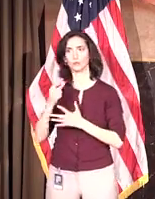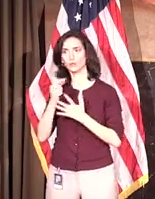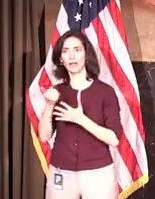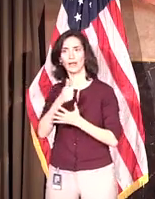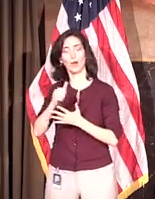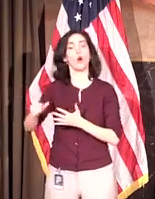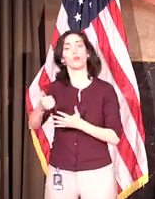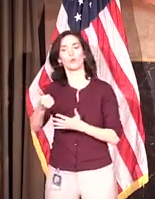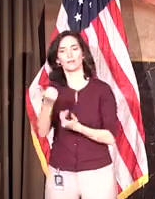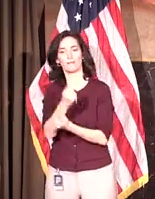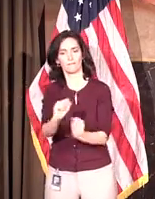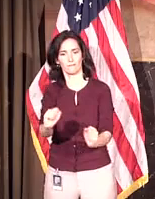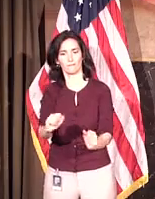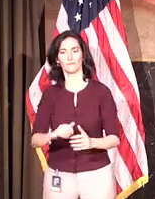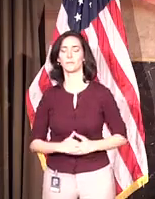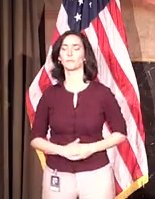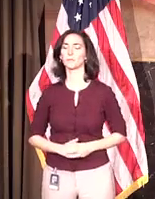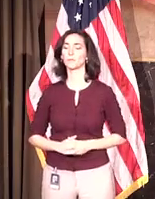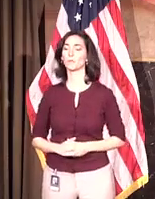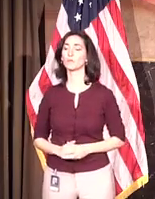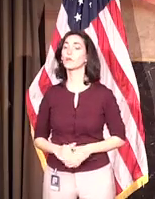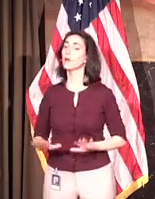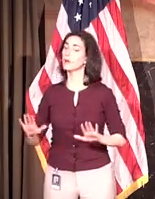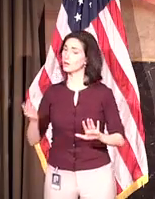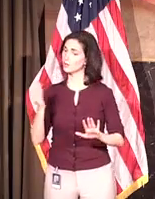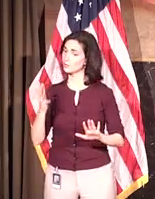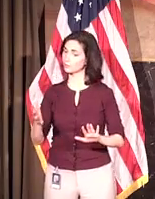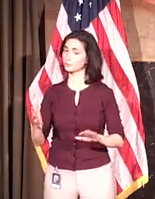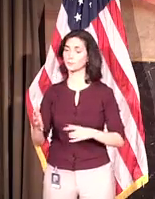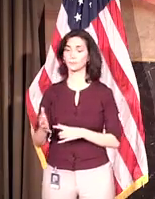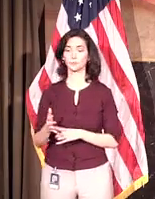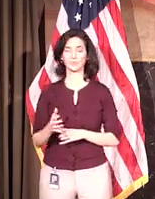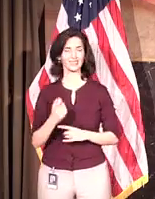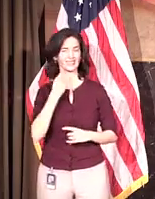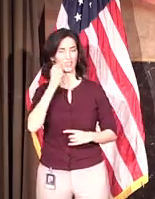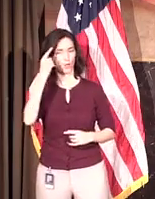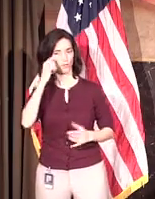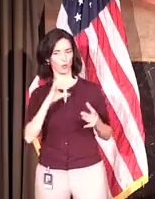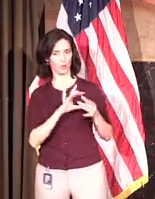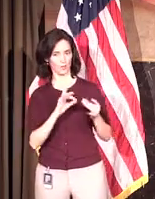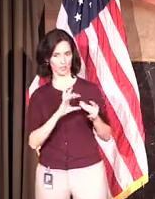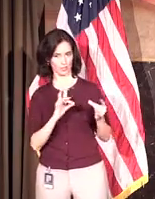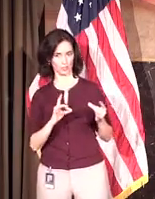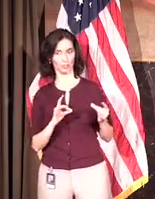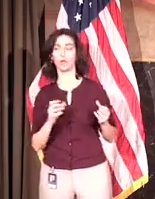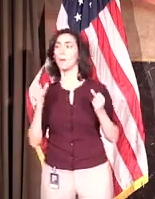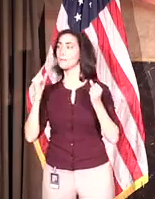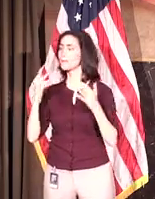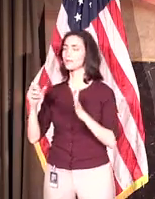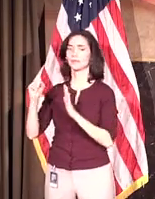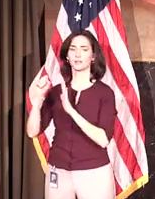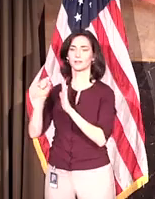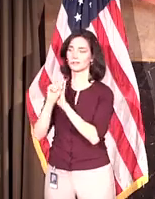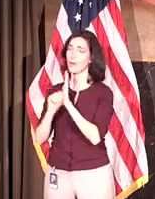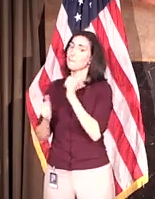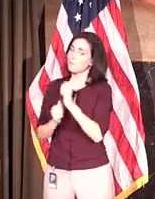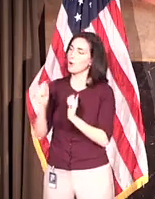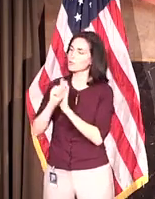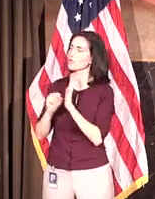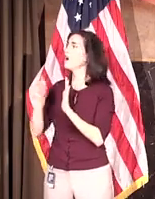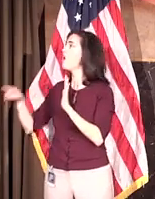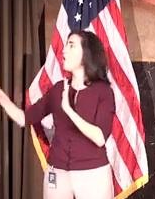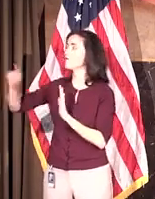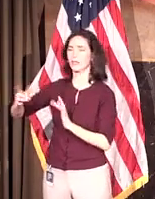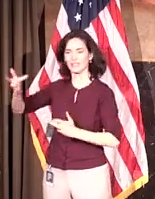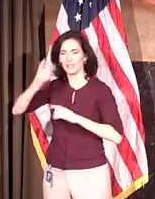governor had mentioned, we are not experiencing the spikes or the outbreaks that a number, really the majority of other states are experiencing